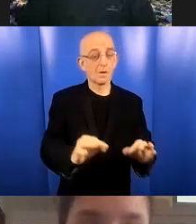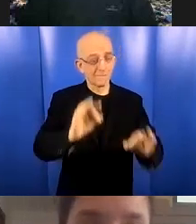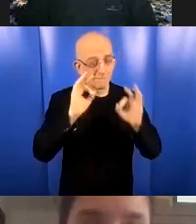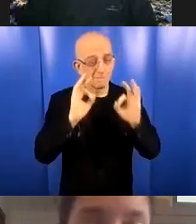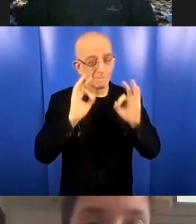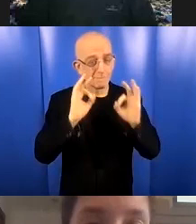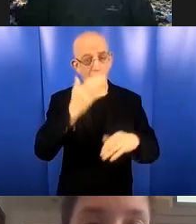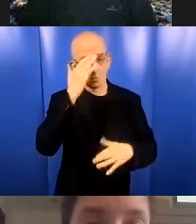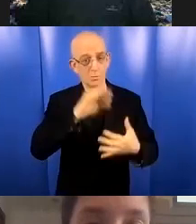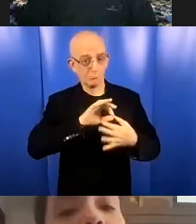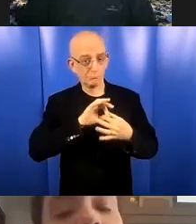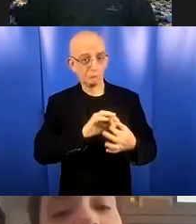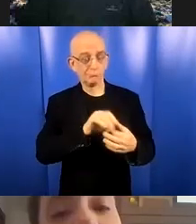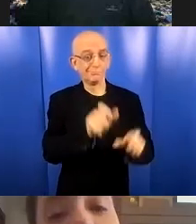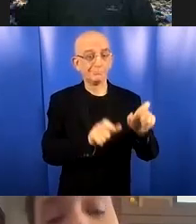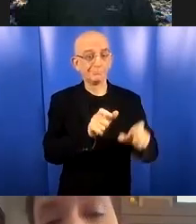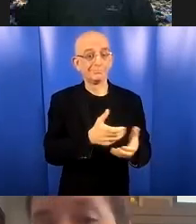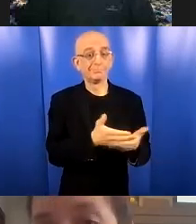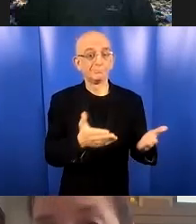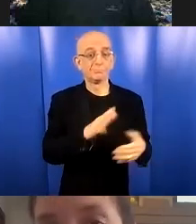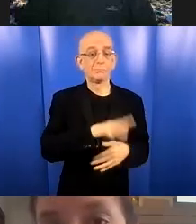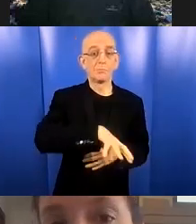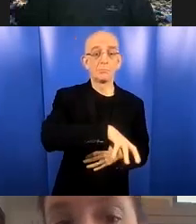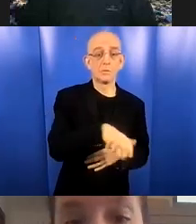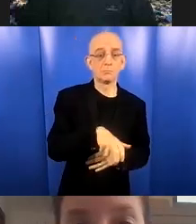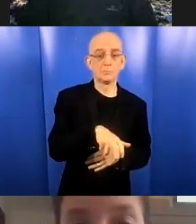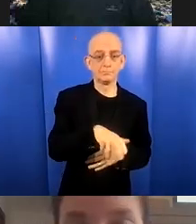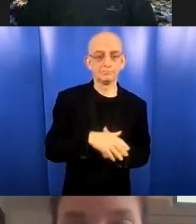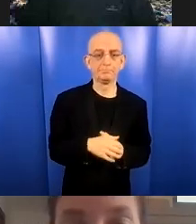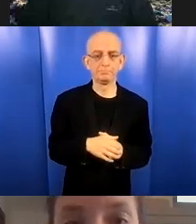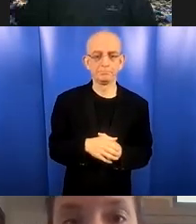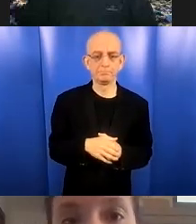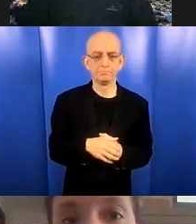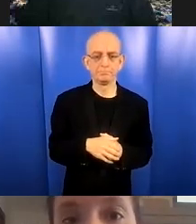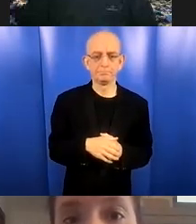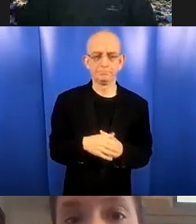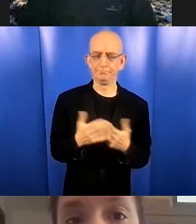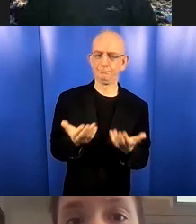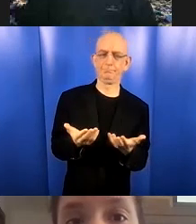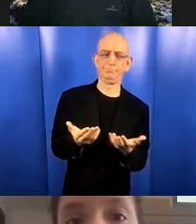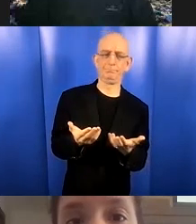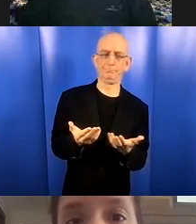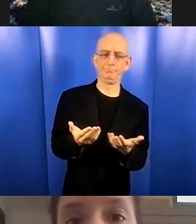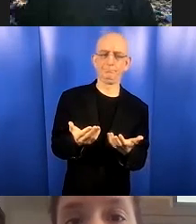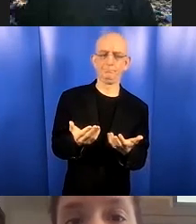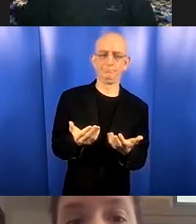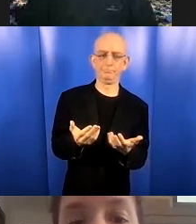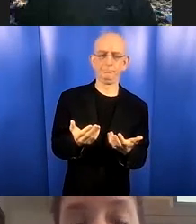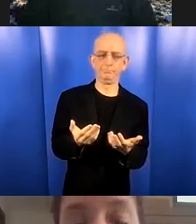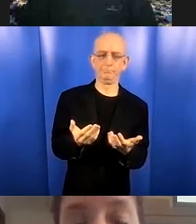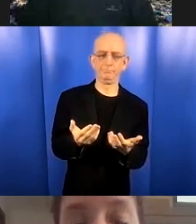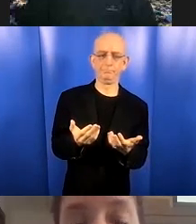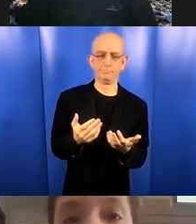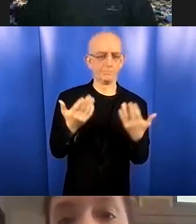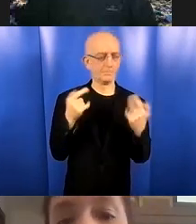Sorry, I don't know why. Oh. So what is it that we monitor exactly? We monitor the